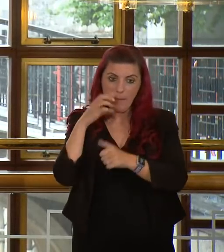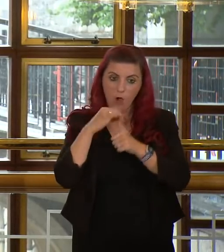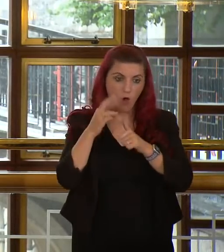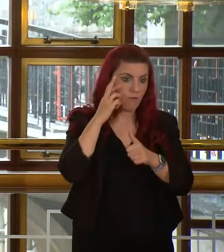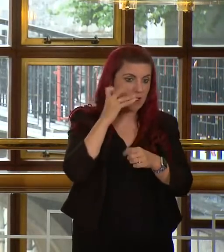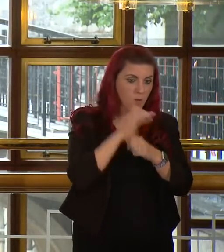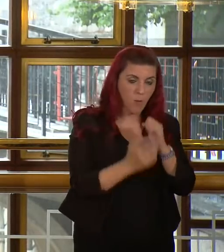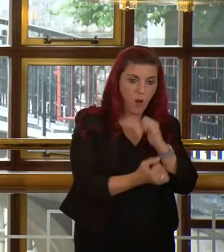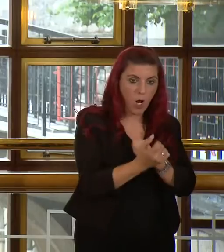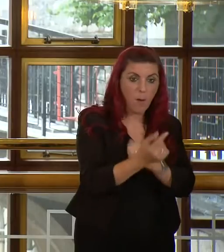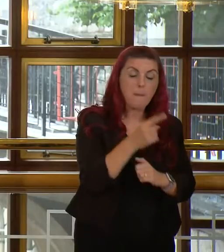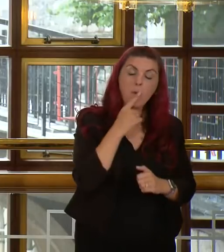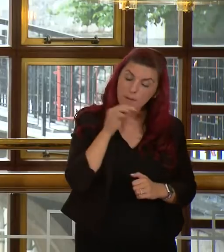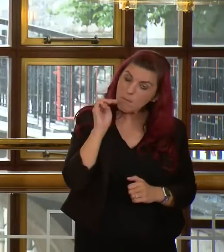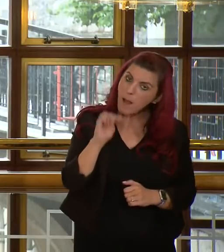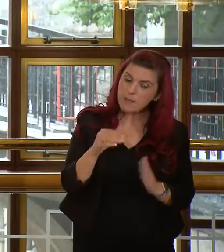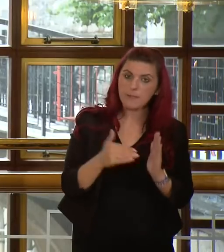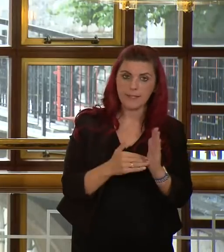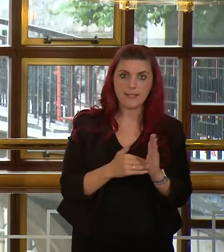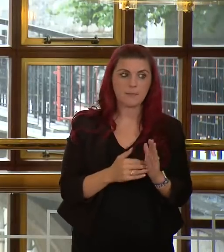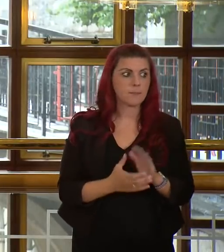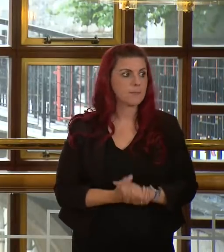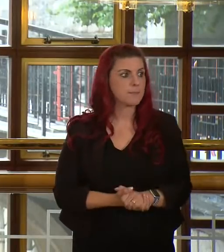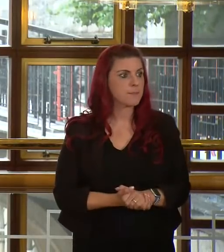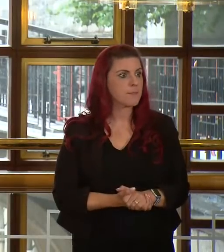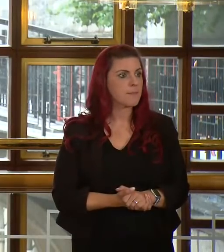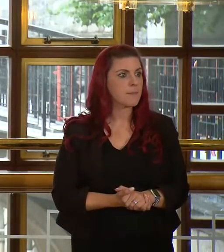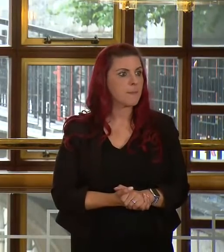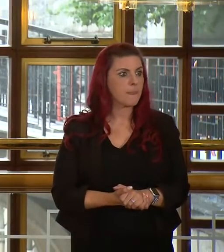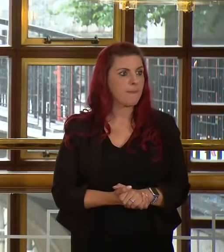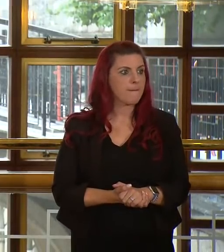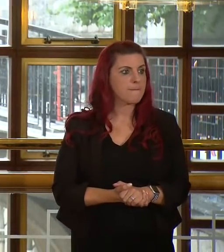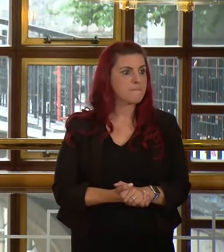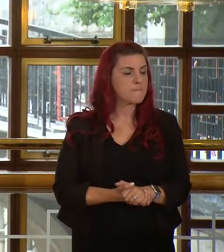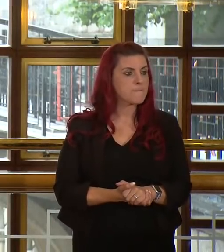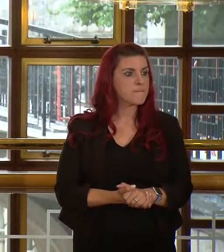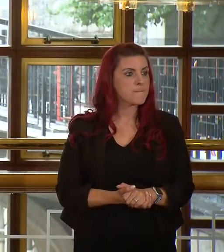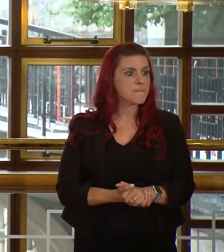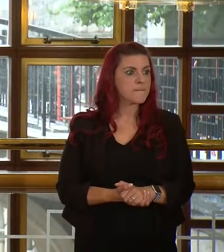to bear in mind that it is a possibility. Okay,